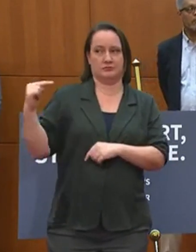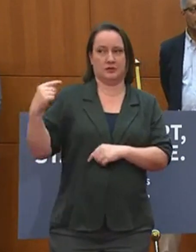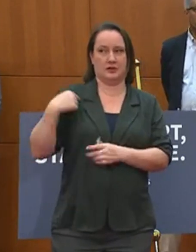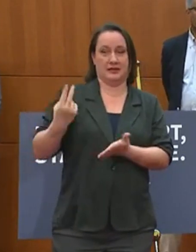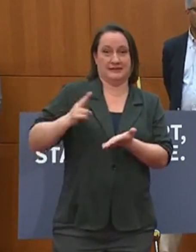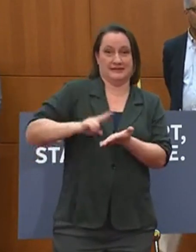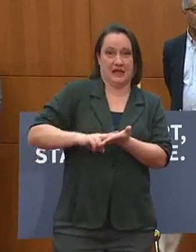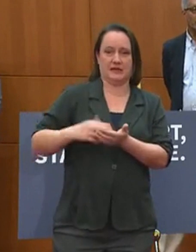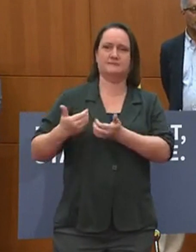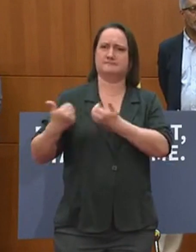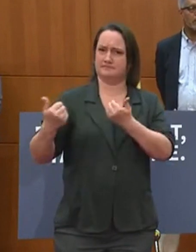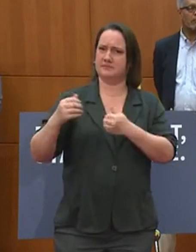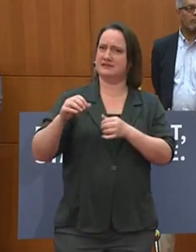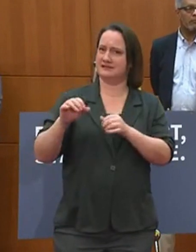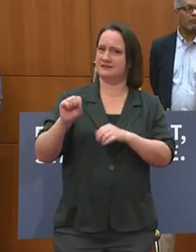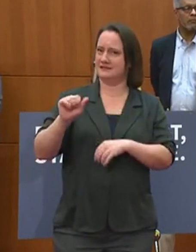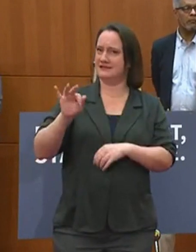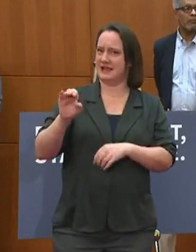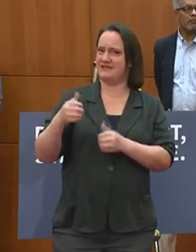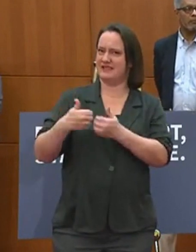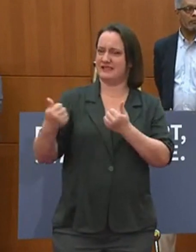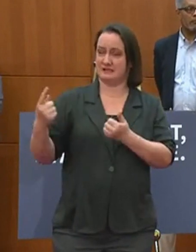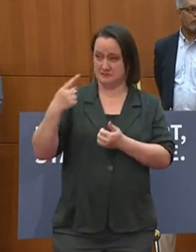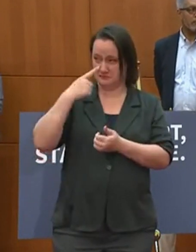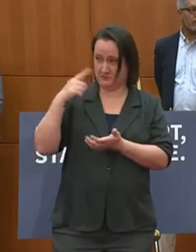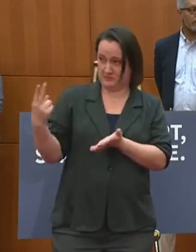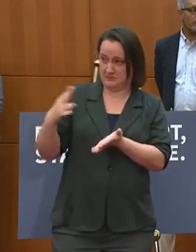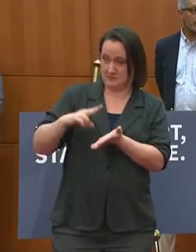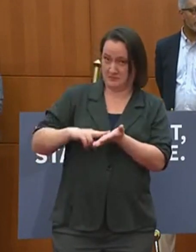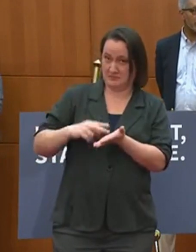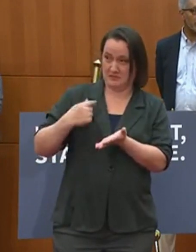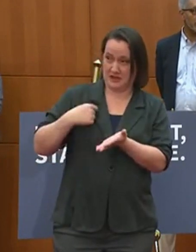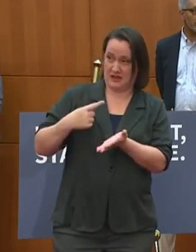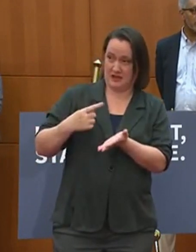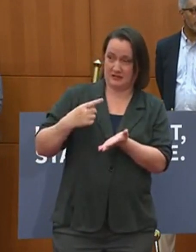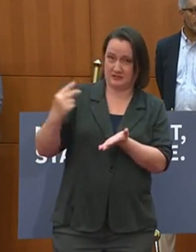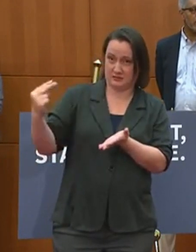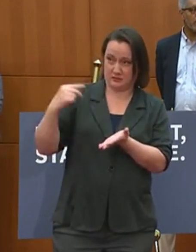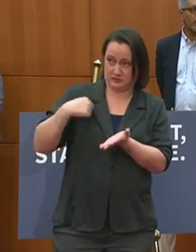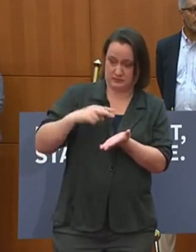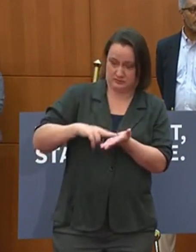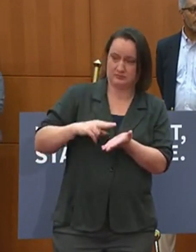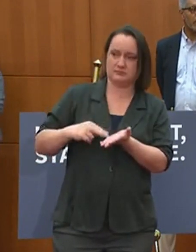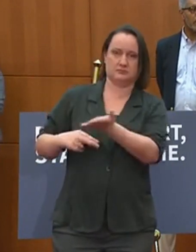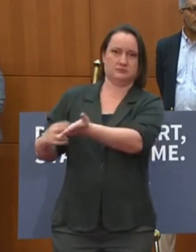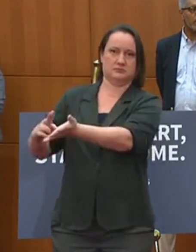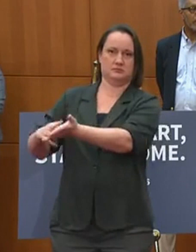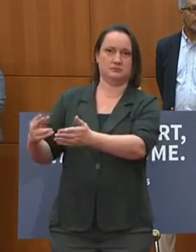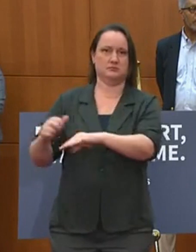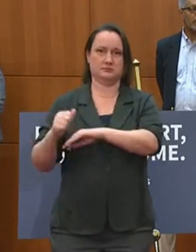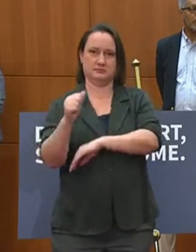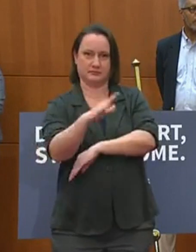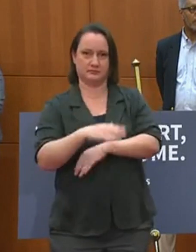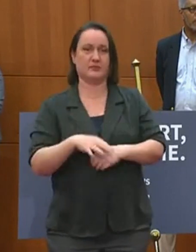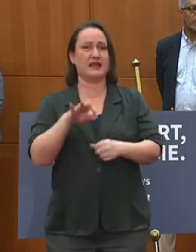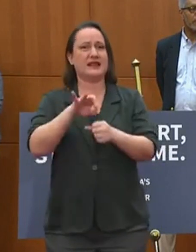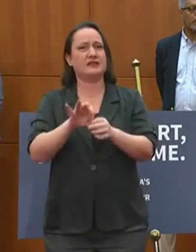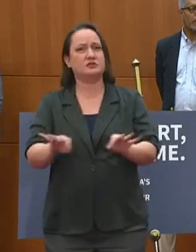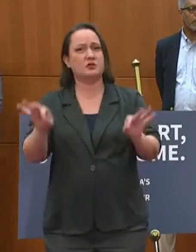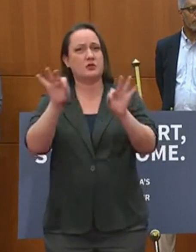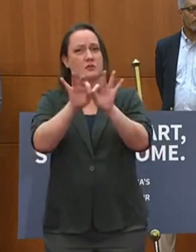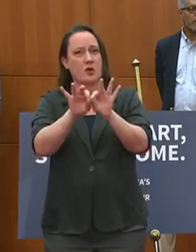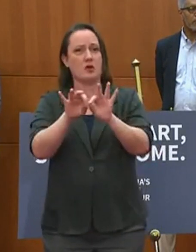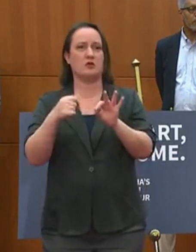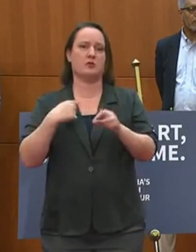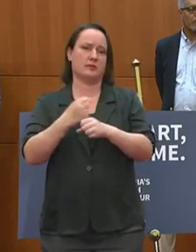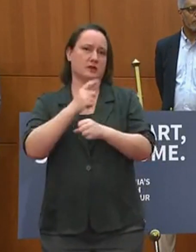distance. Elections are vitally important, and we will ensure that they are held. Now I'll turn